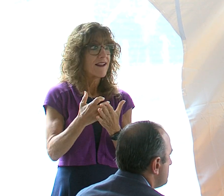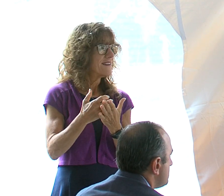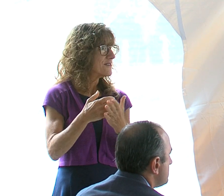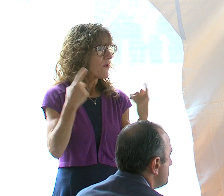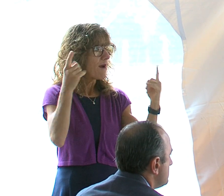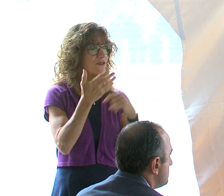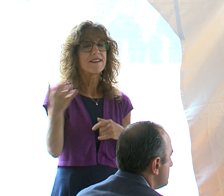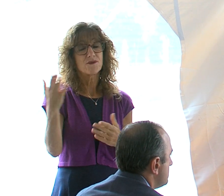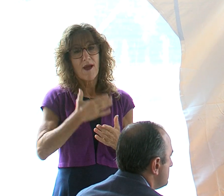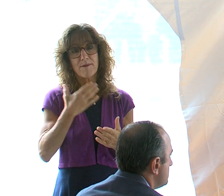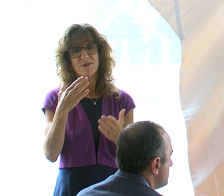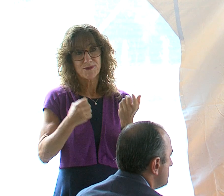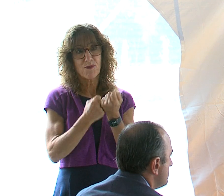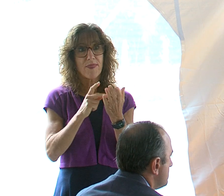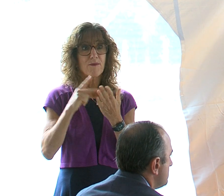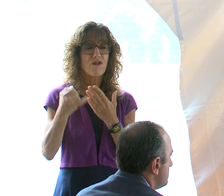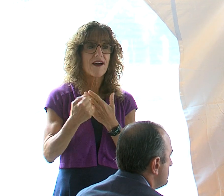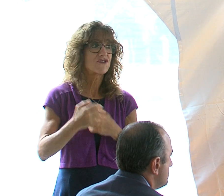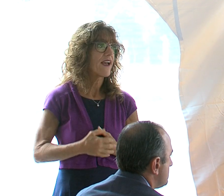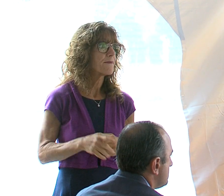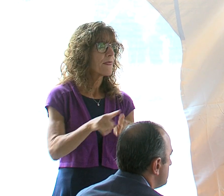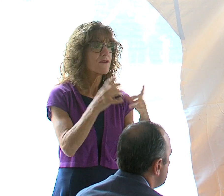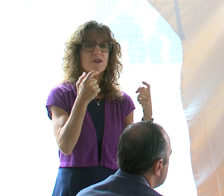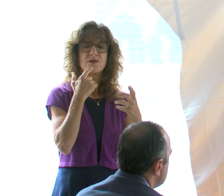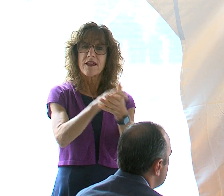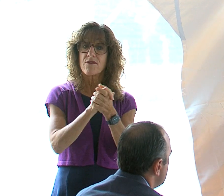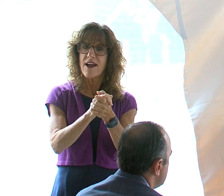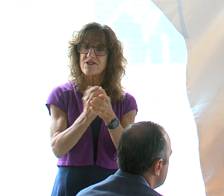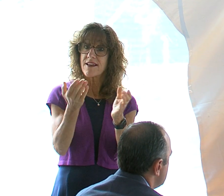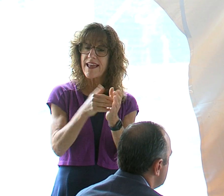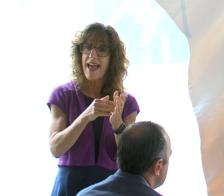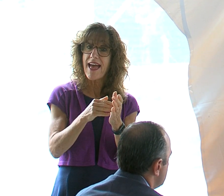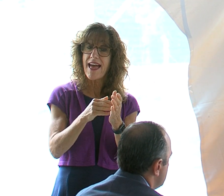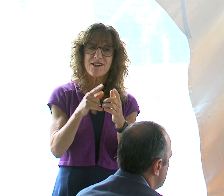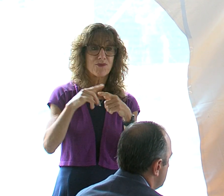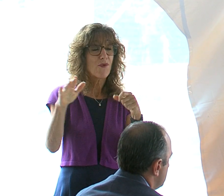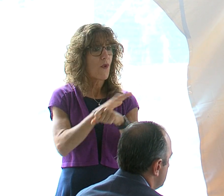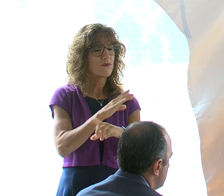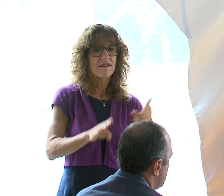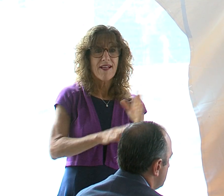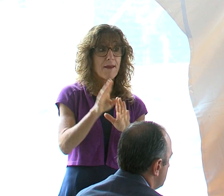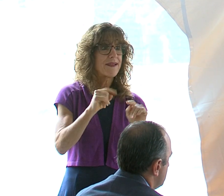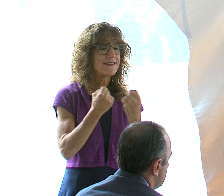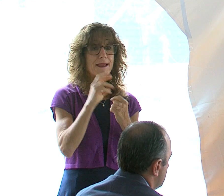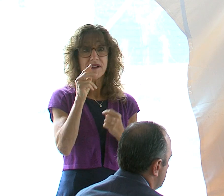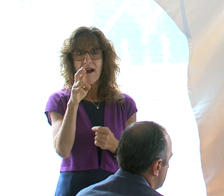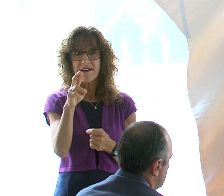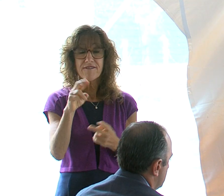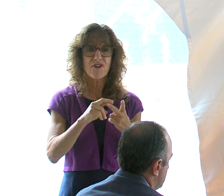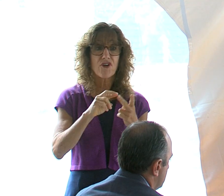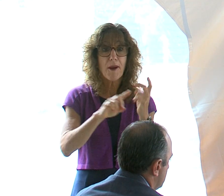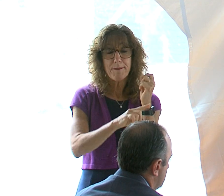happy to support this project. I also want to say congratulations again to the whole development team, Conifer,